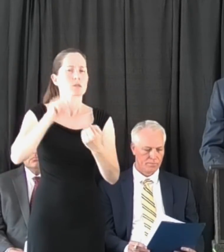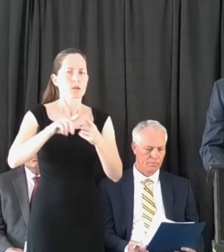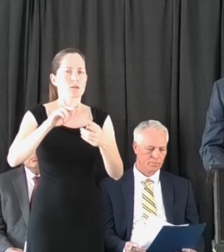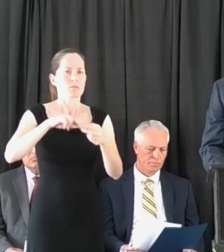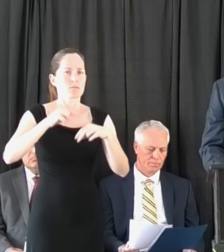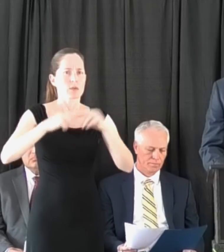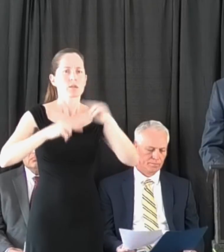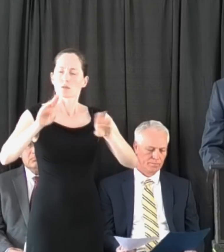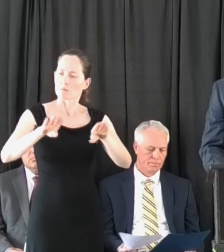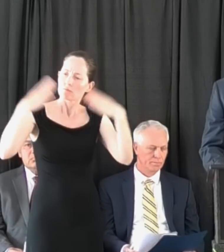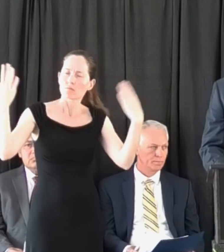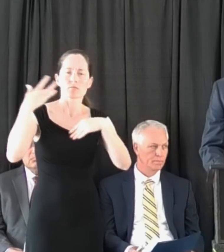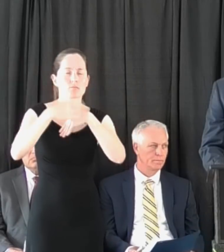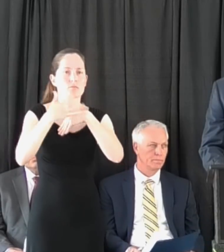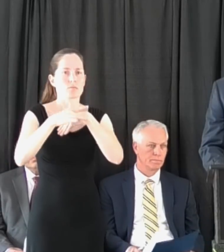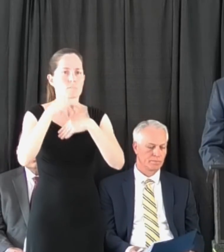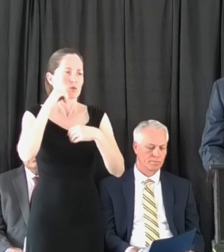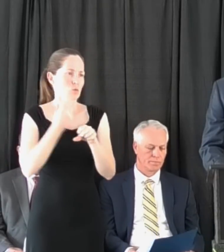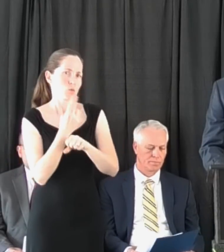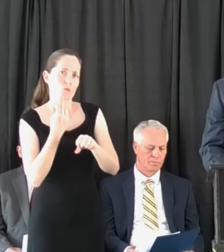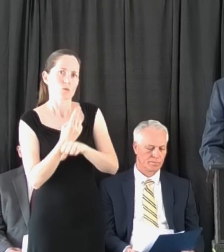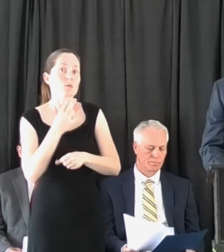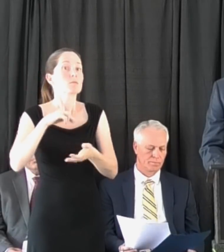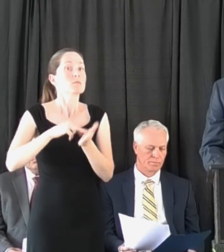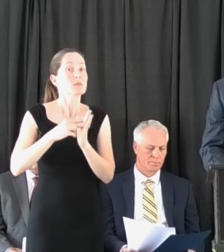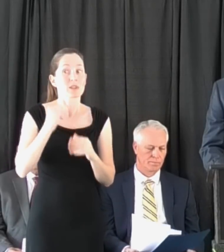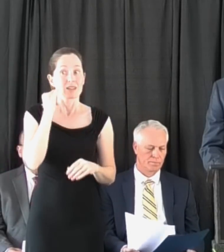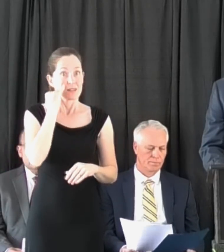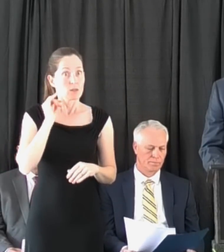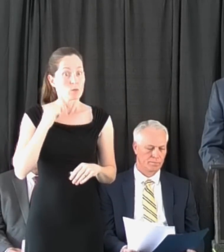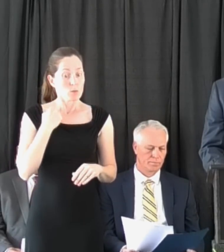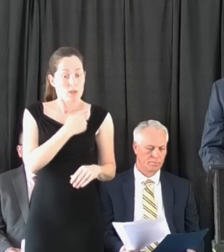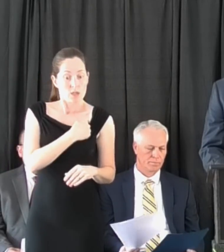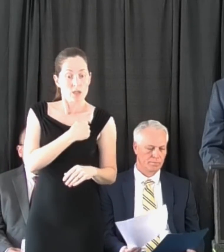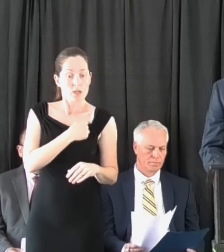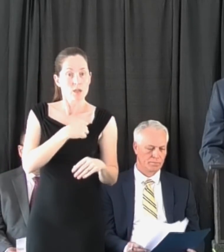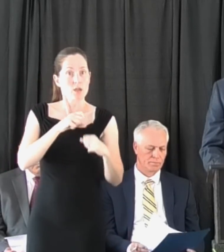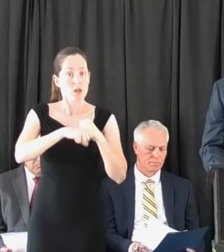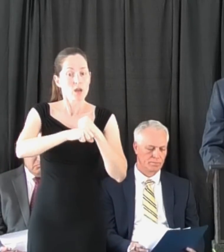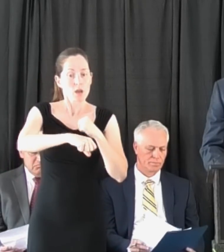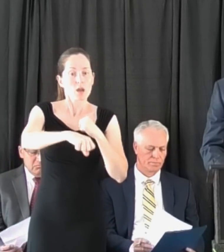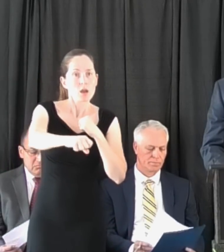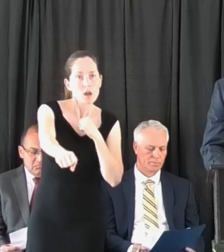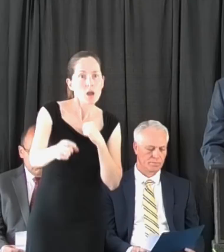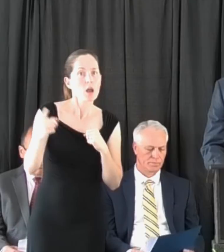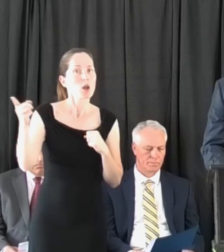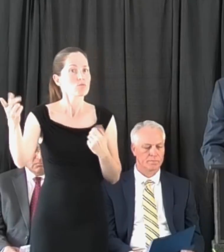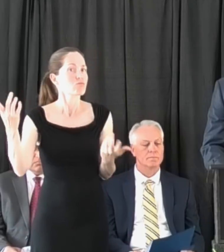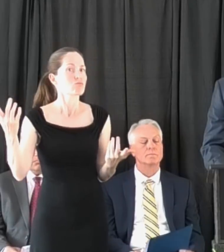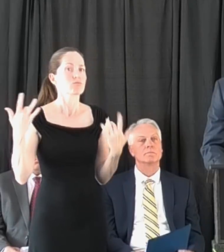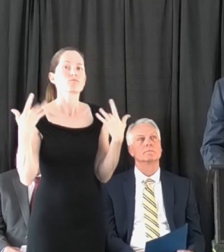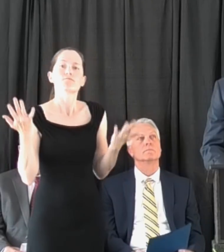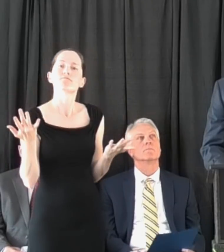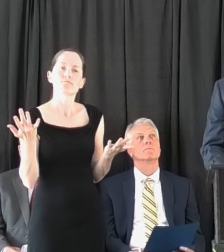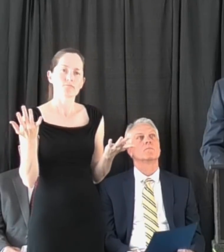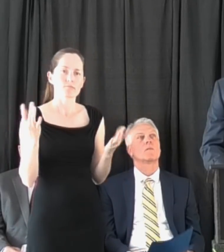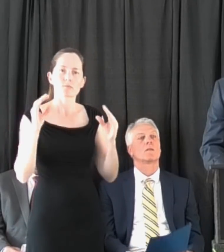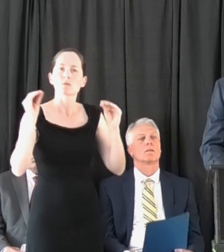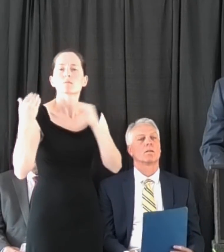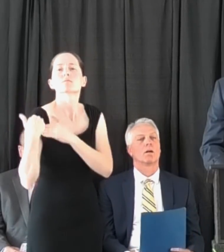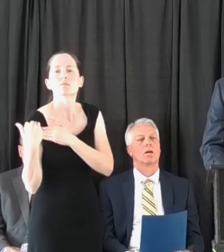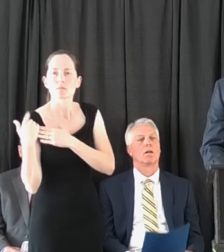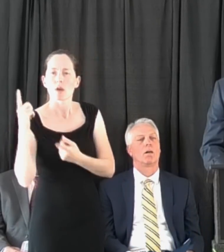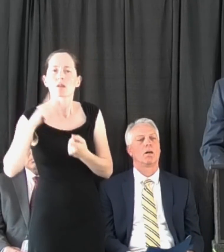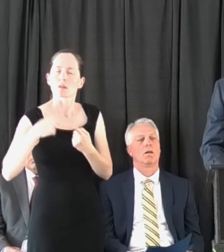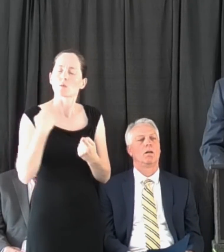any construction cost overruns or schedule delays. At the end of the 30-year operating term, there are a set of handback requirements the building